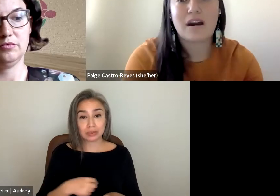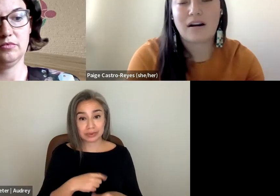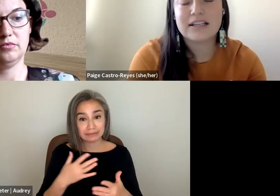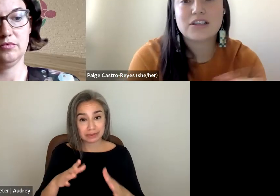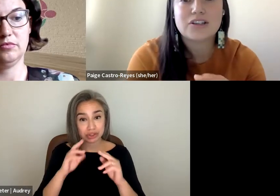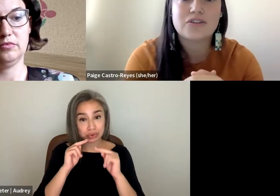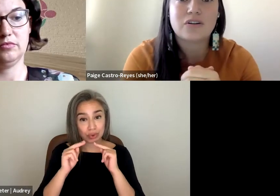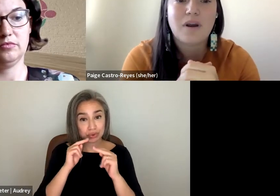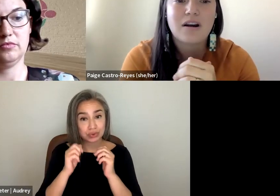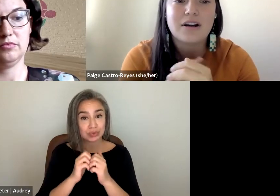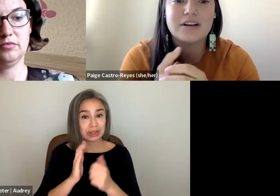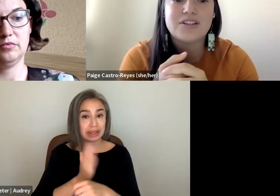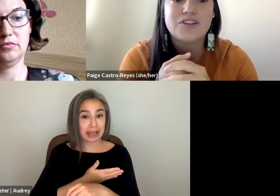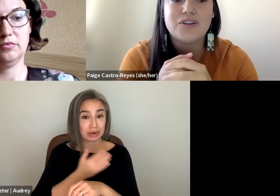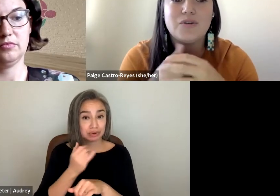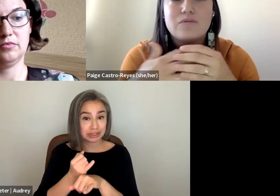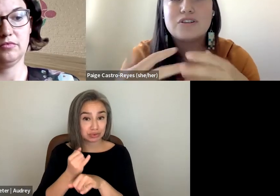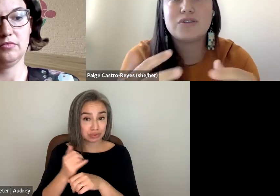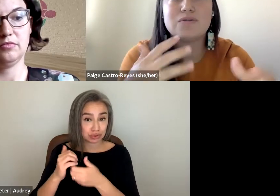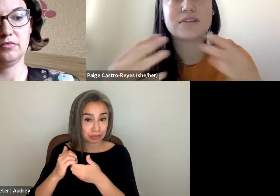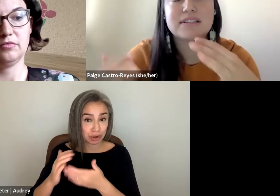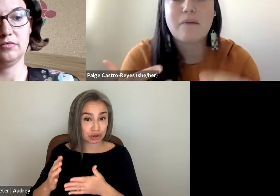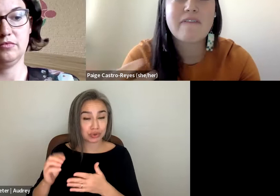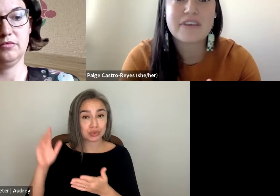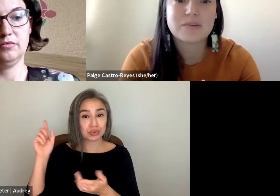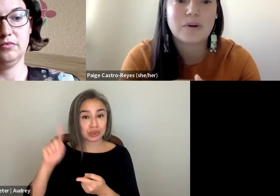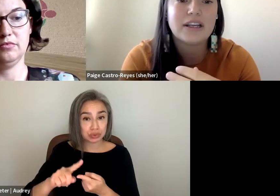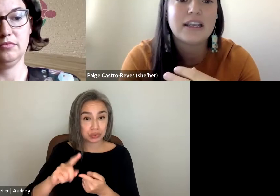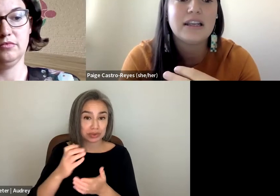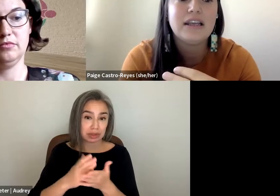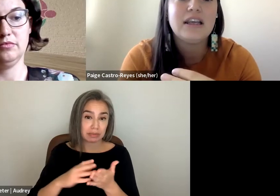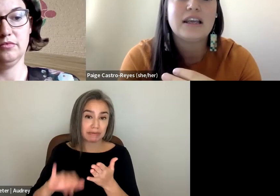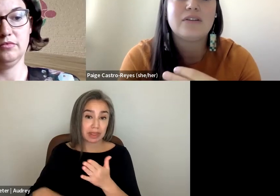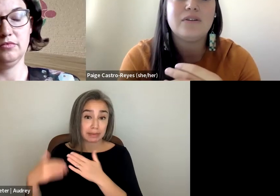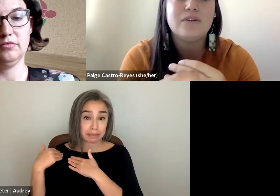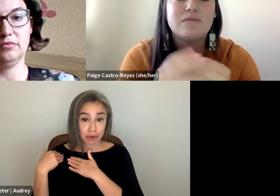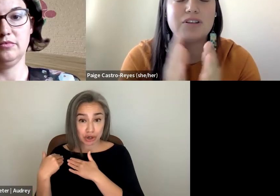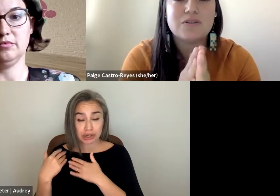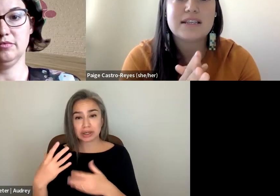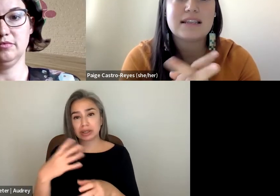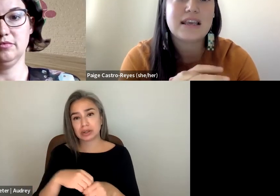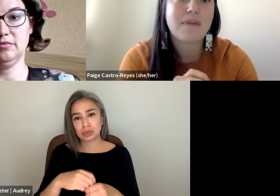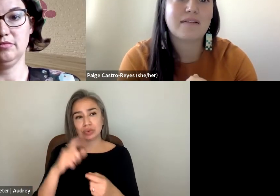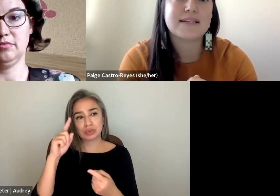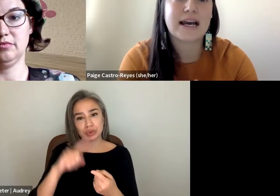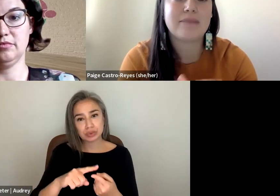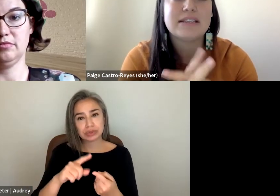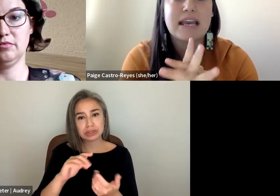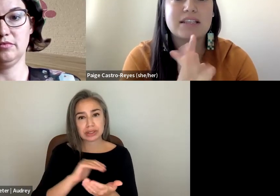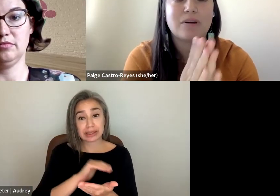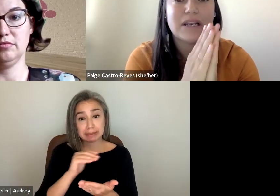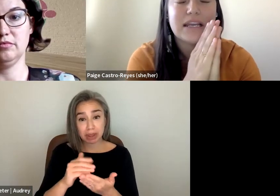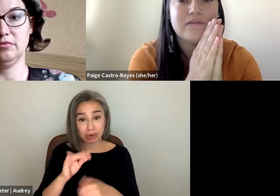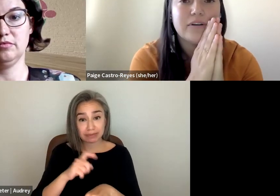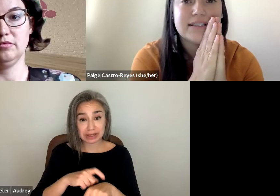negotiated with our institutional partners to reduce some of this burden include reducing the amount of time